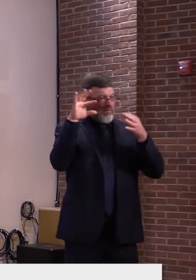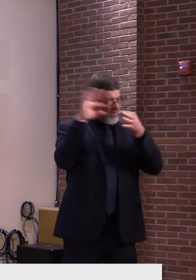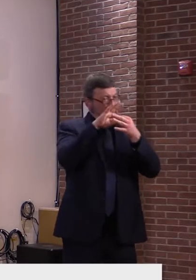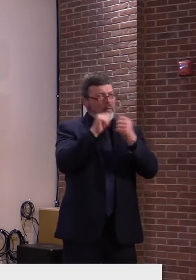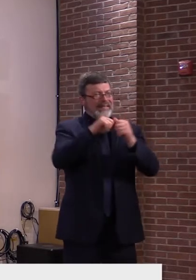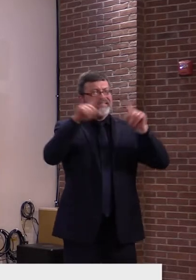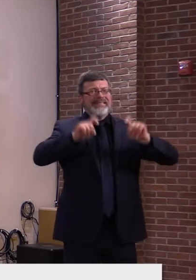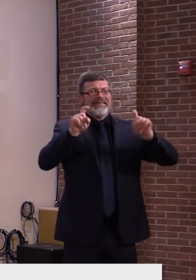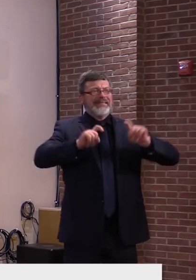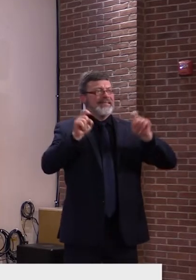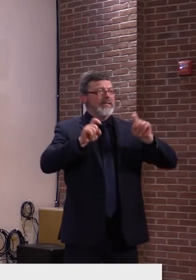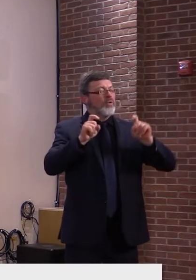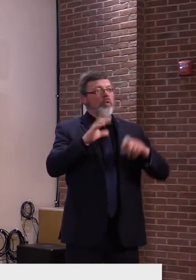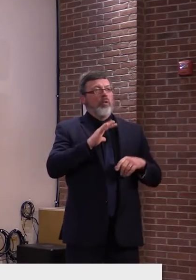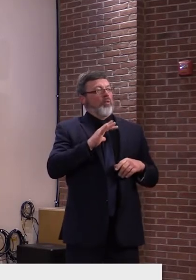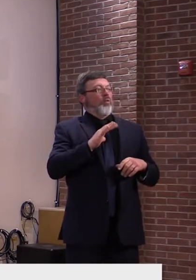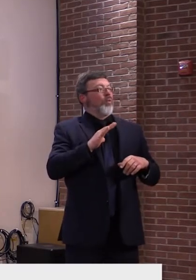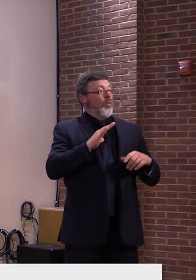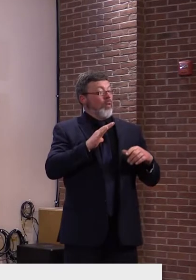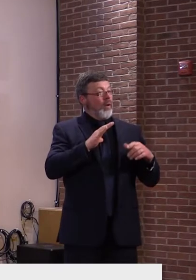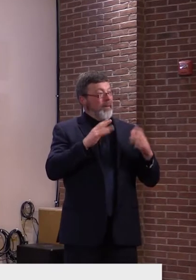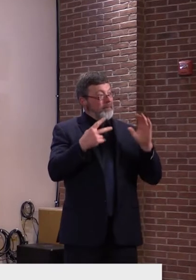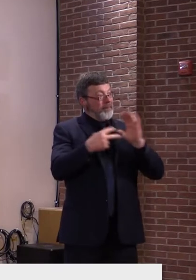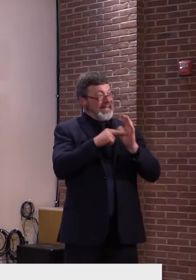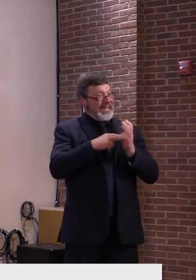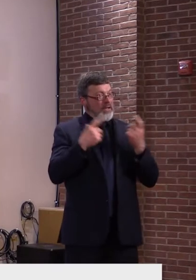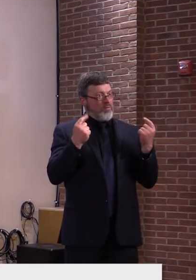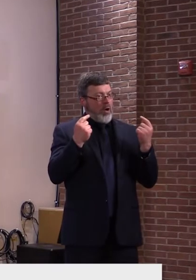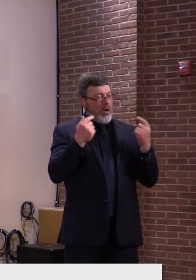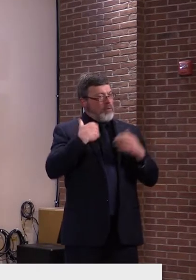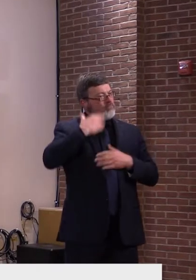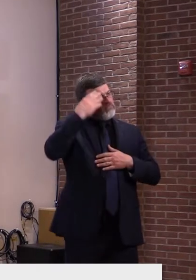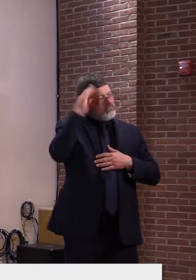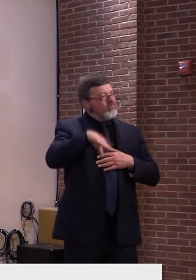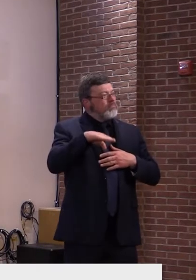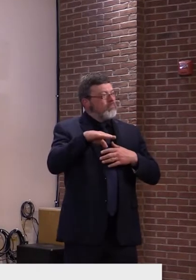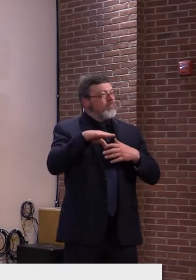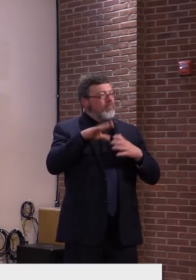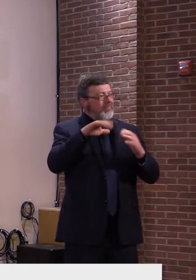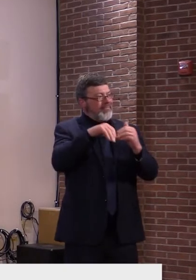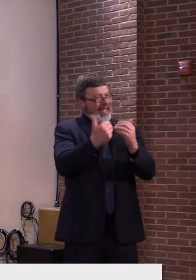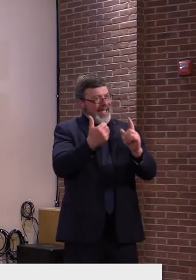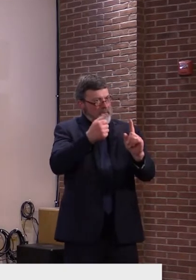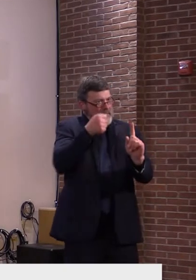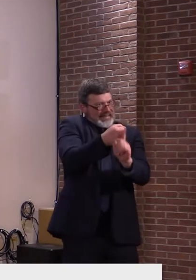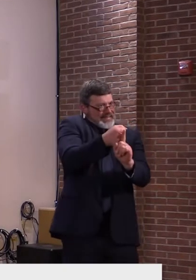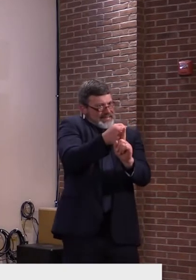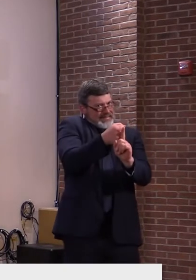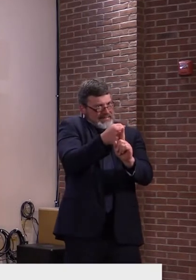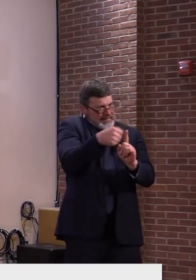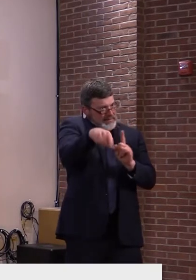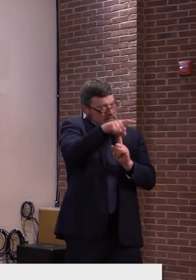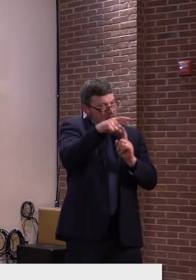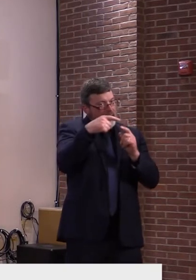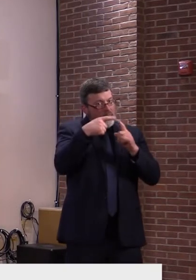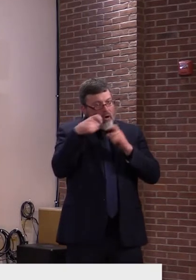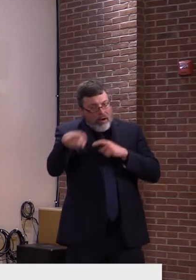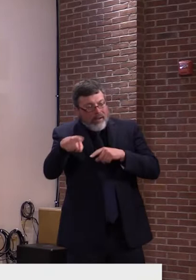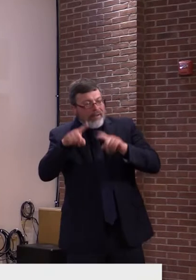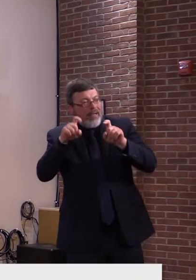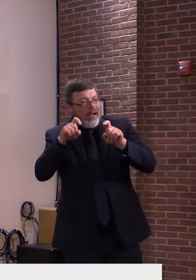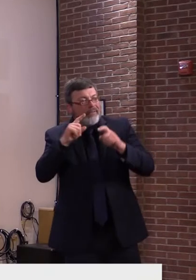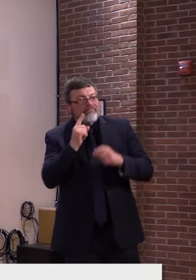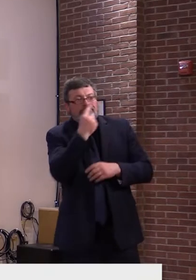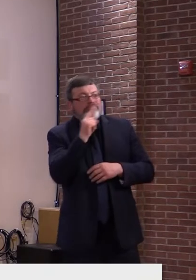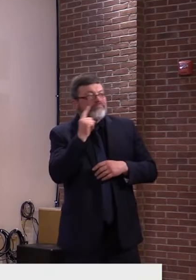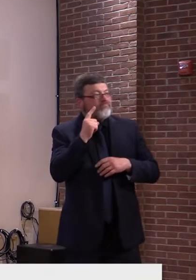greater insight into cases here due to positive PCR tests. Whereas many states have dismantled